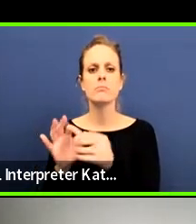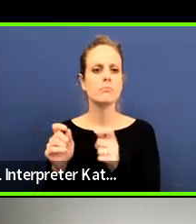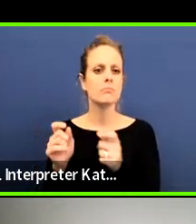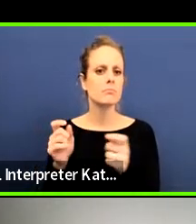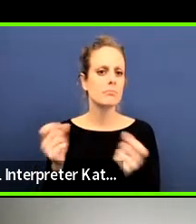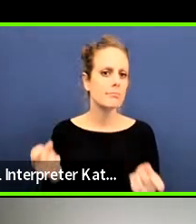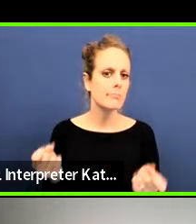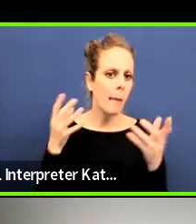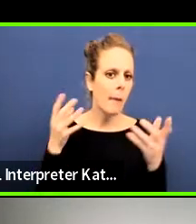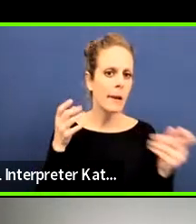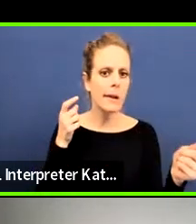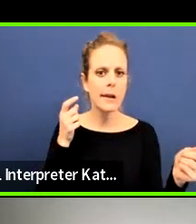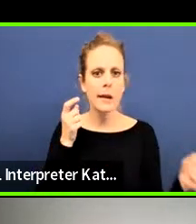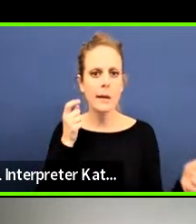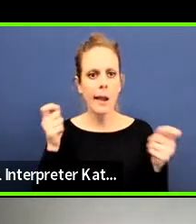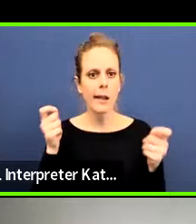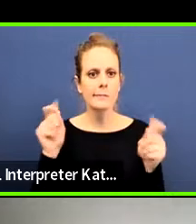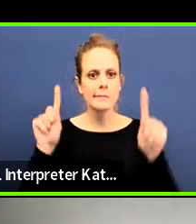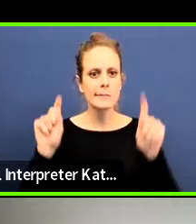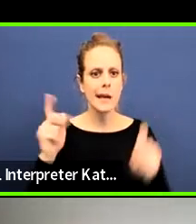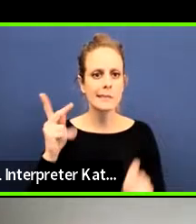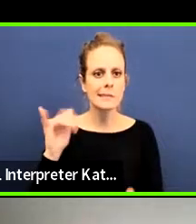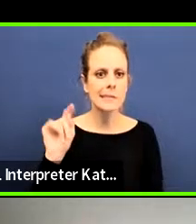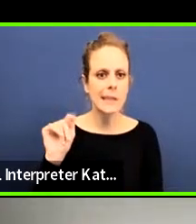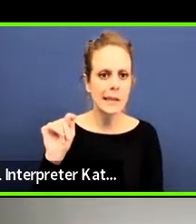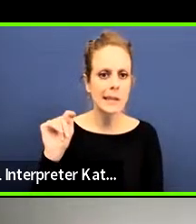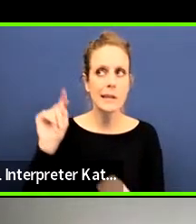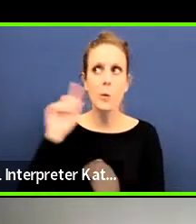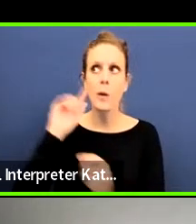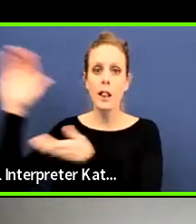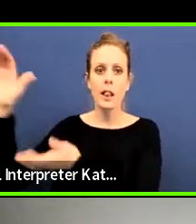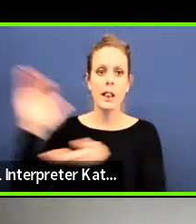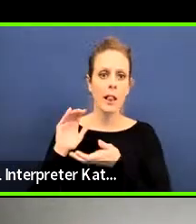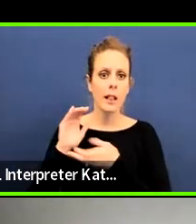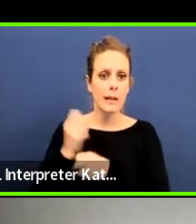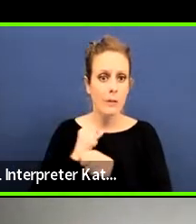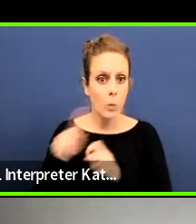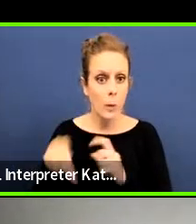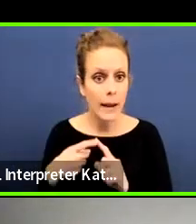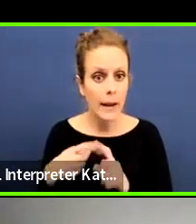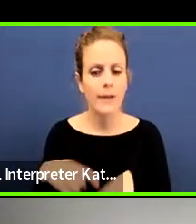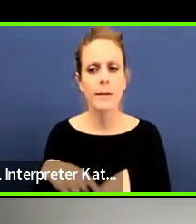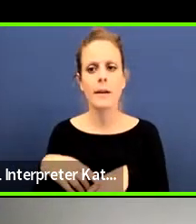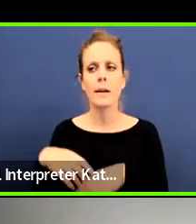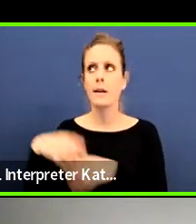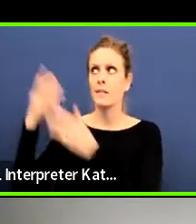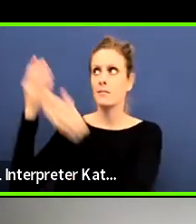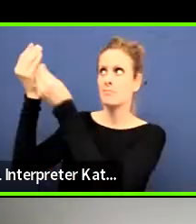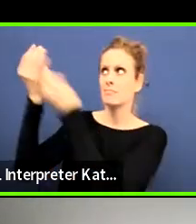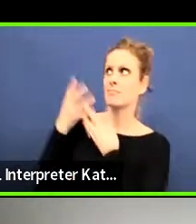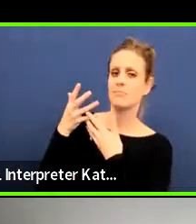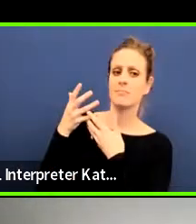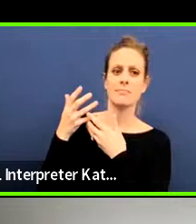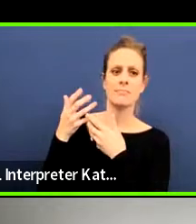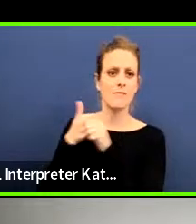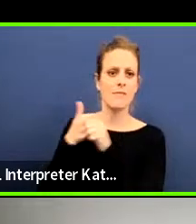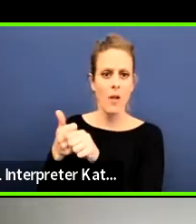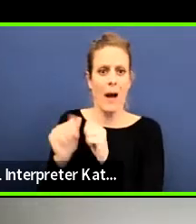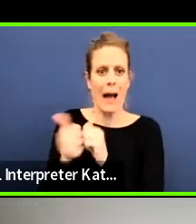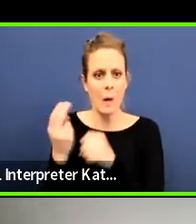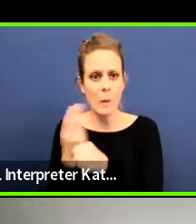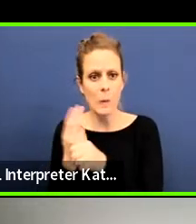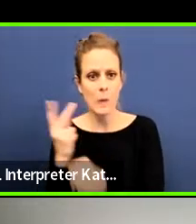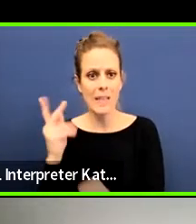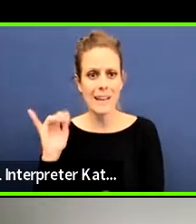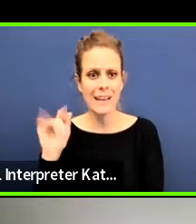and predictability of when those test kits are coming, how, what kind of guidance needs to be followed in terms of using them,